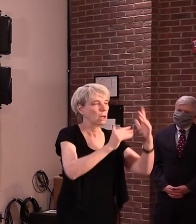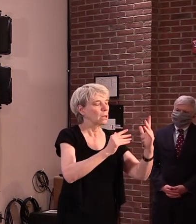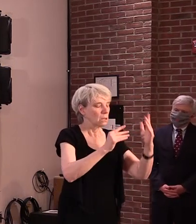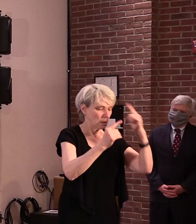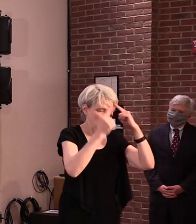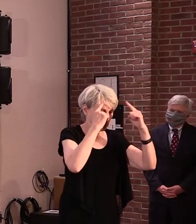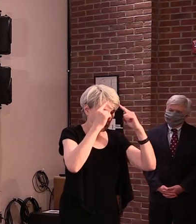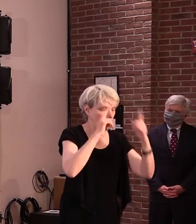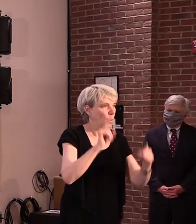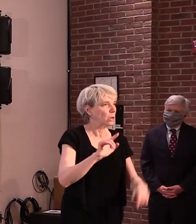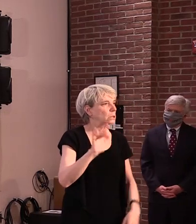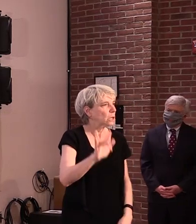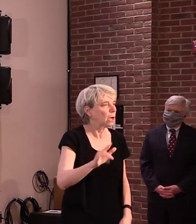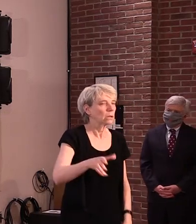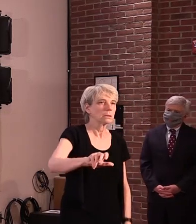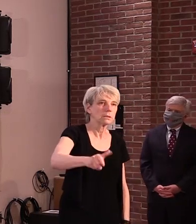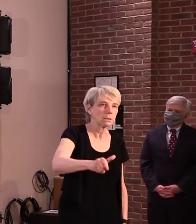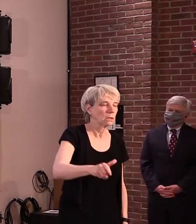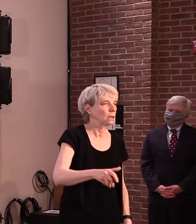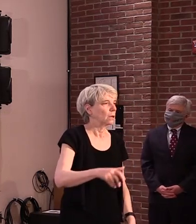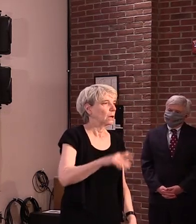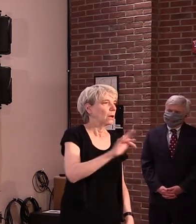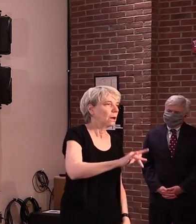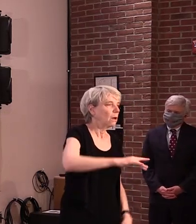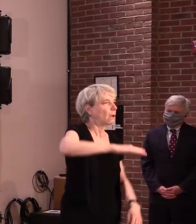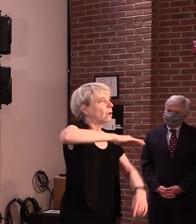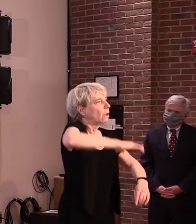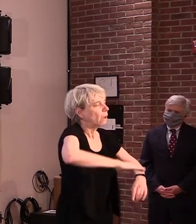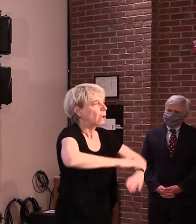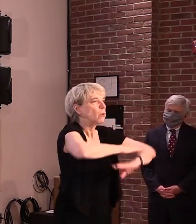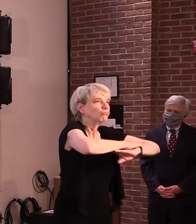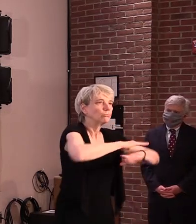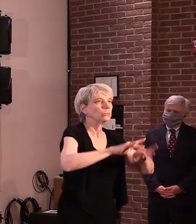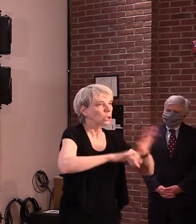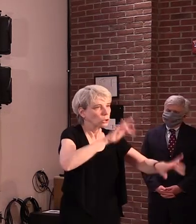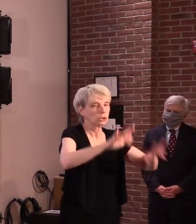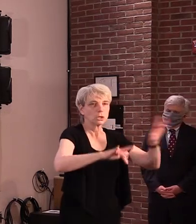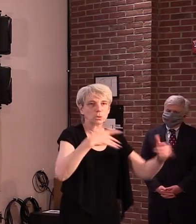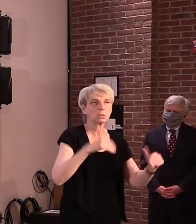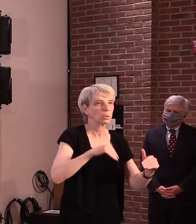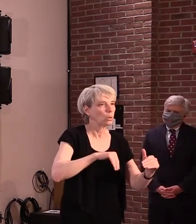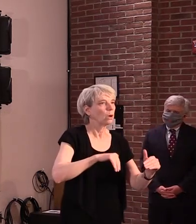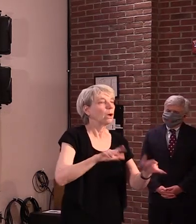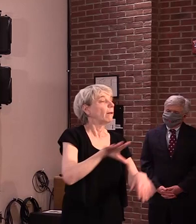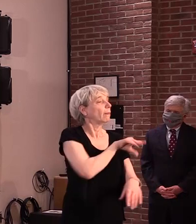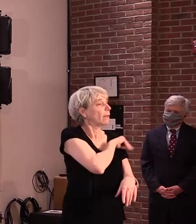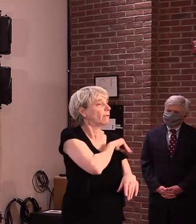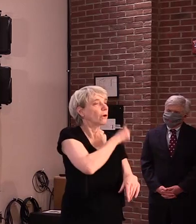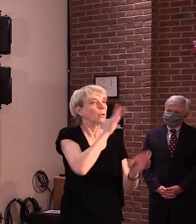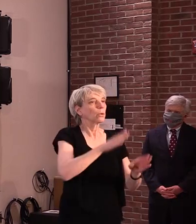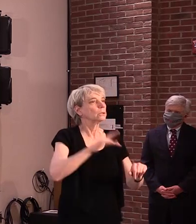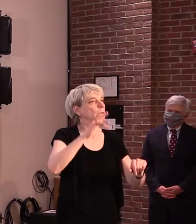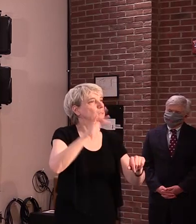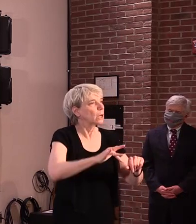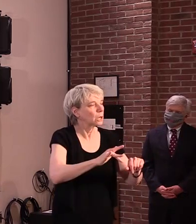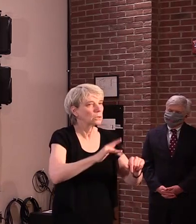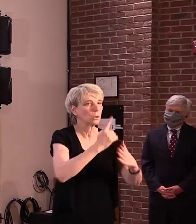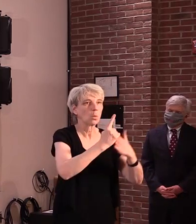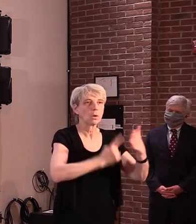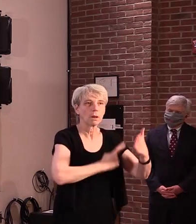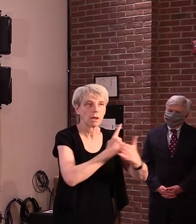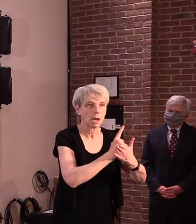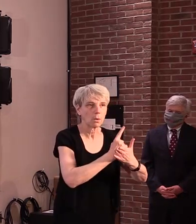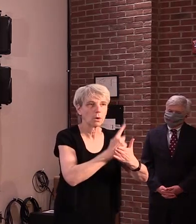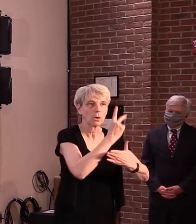that people could be in contact with one after the other and not just worry about what would happen an hour or two or three